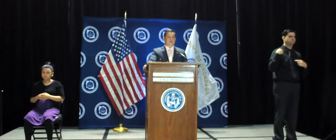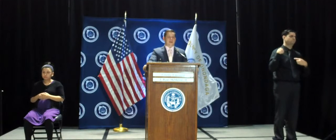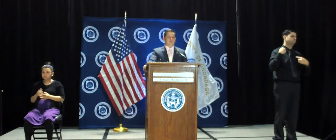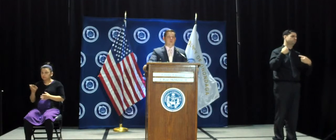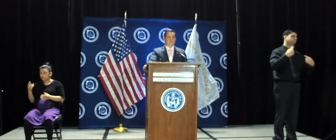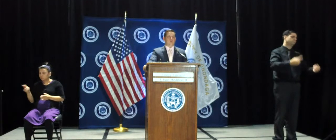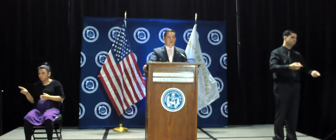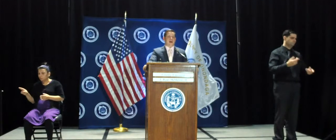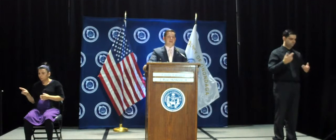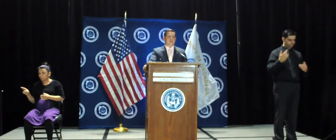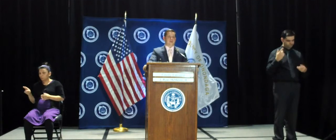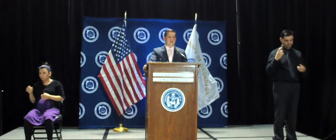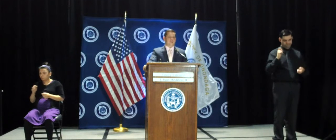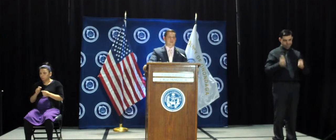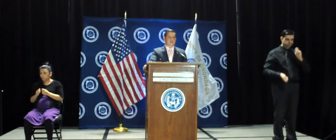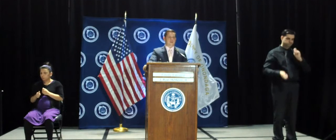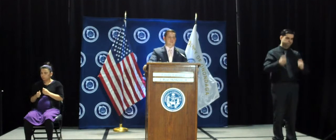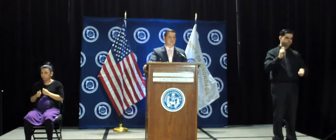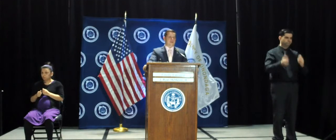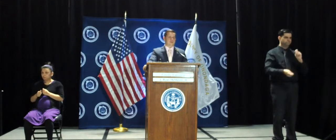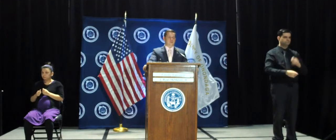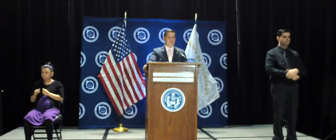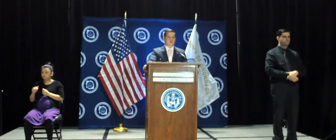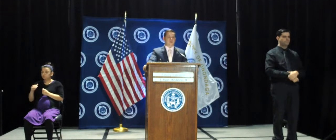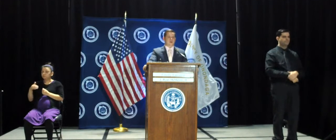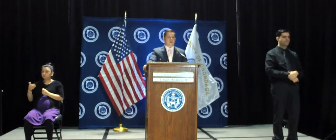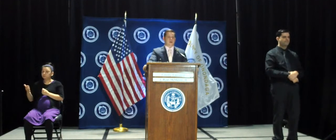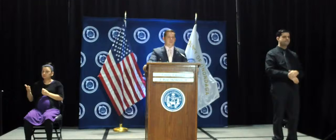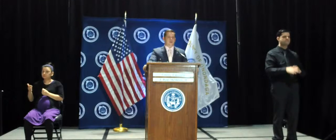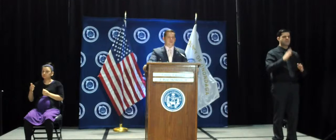we are going to get what we want. And that's going to